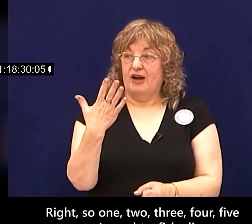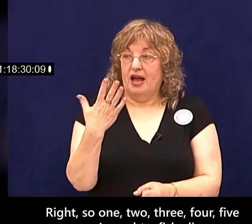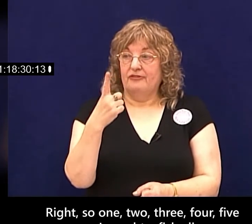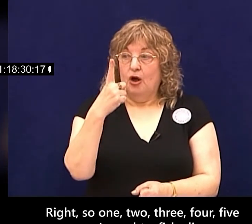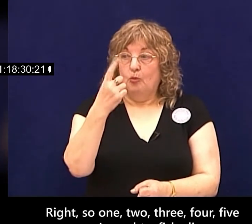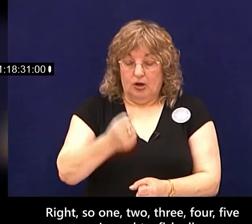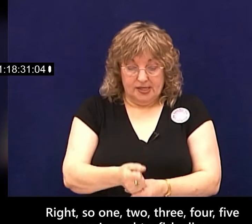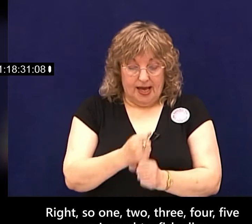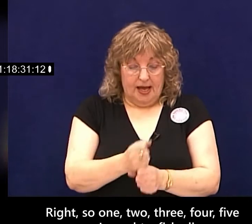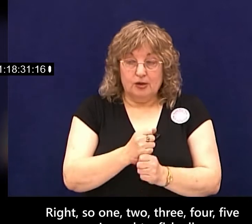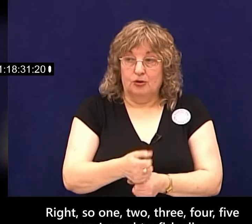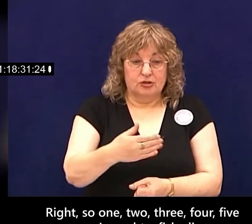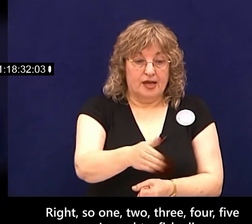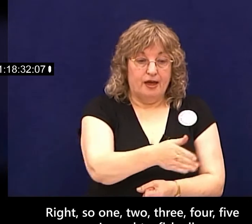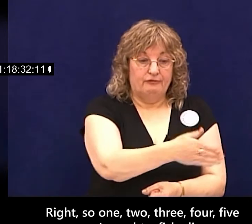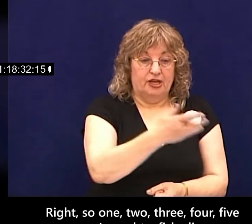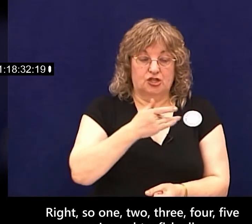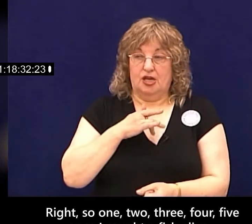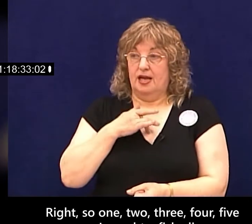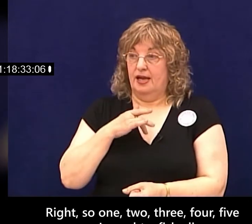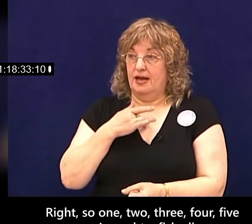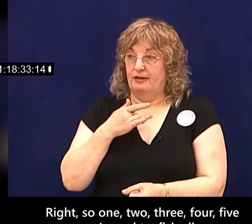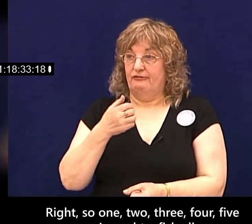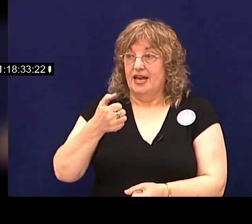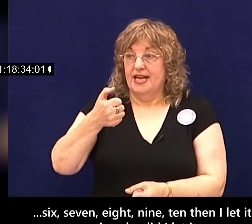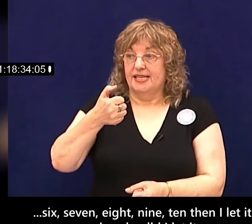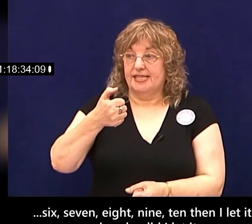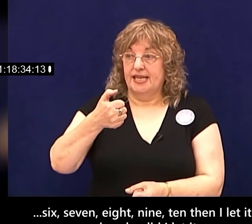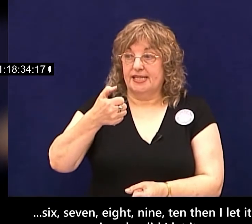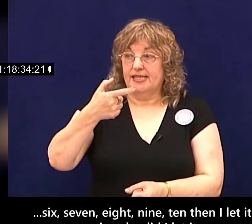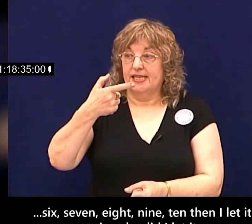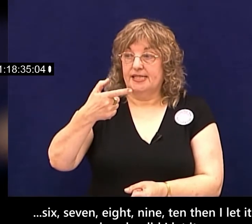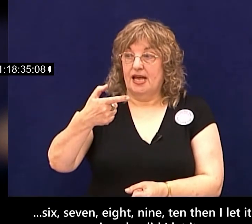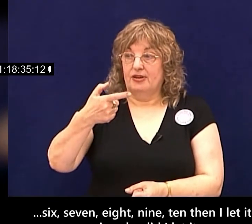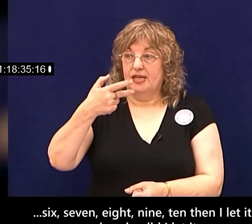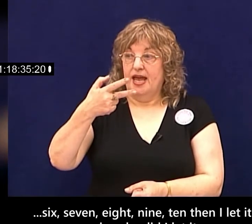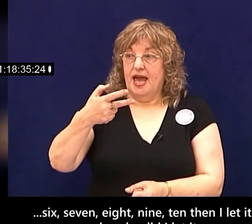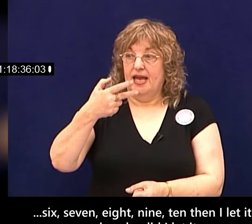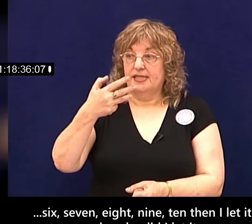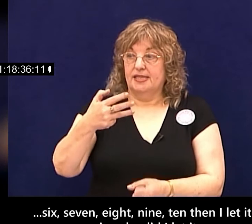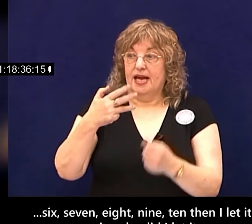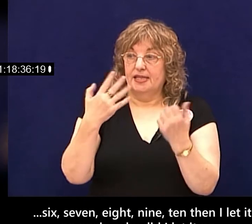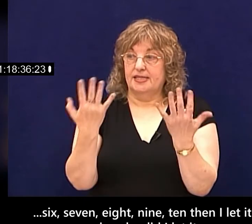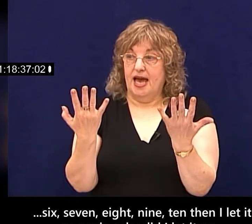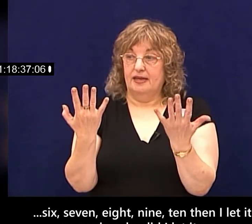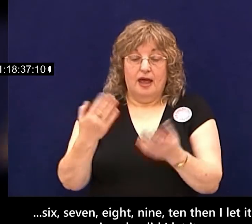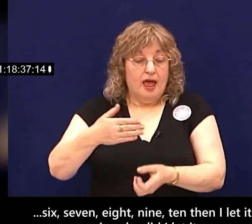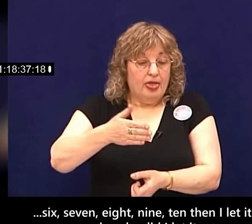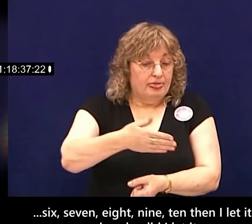5. Once I caught a fish alive. 6, 7, 8, 9, 10. Then